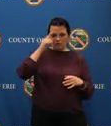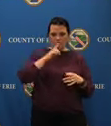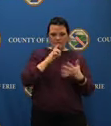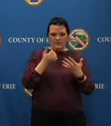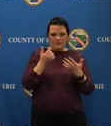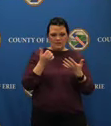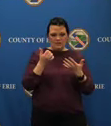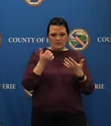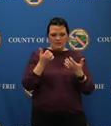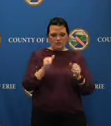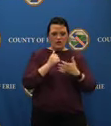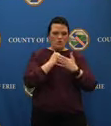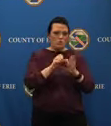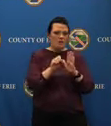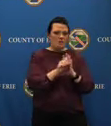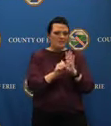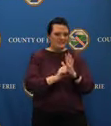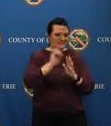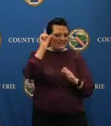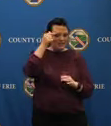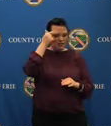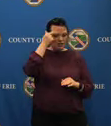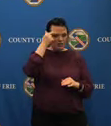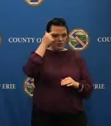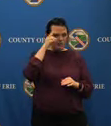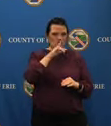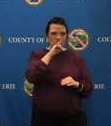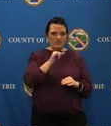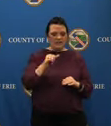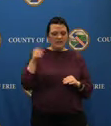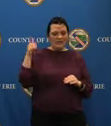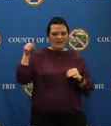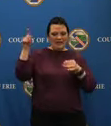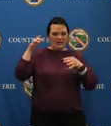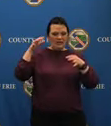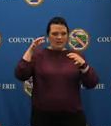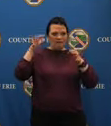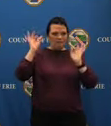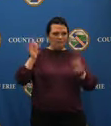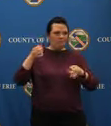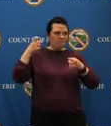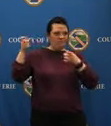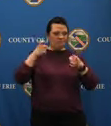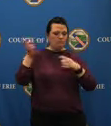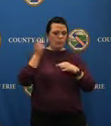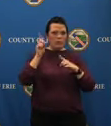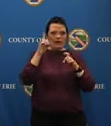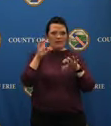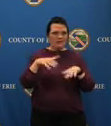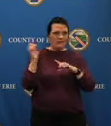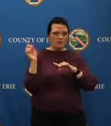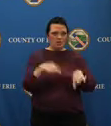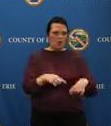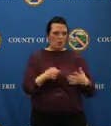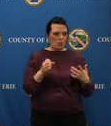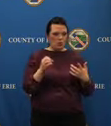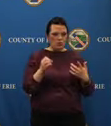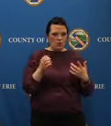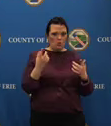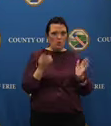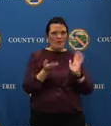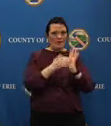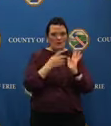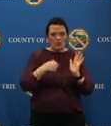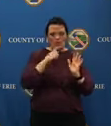help state governments, and they're really dictating where these tests go right now. So again, we